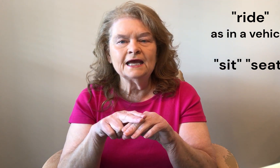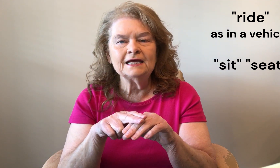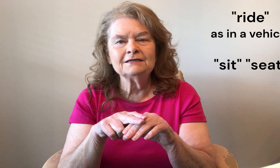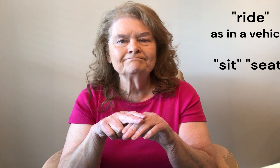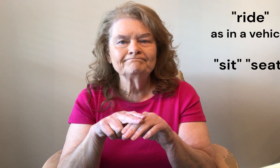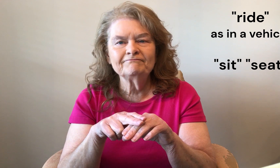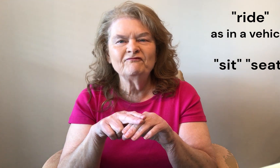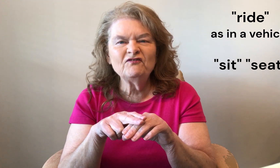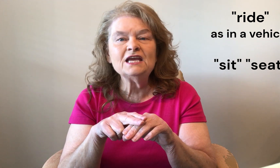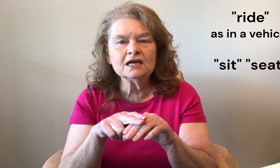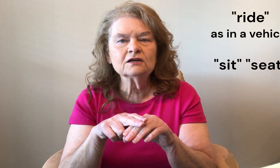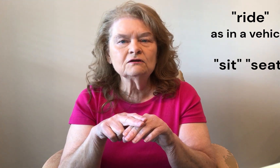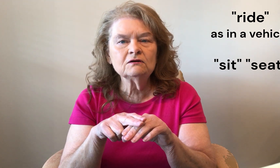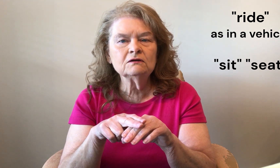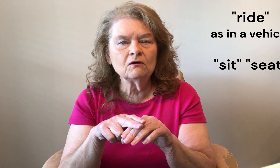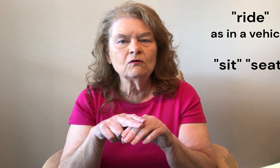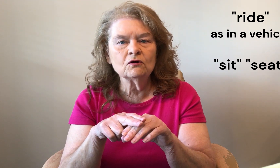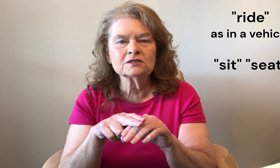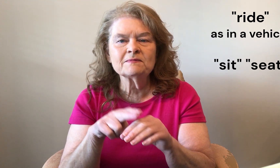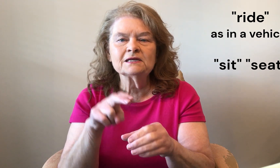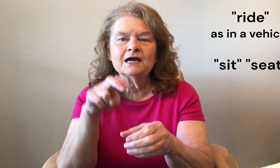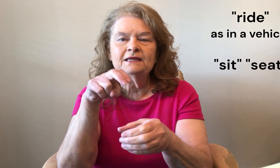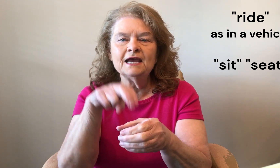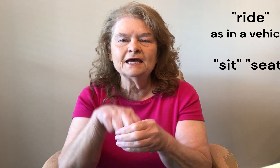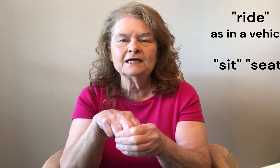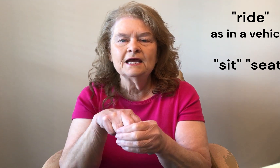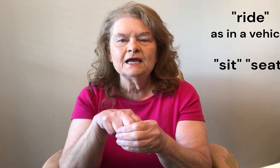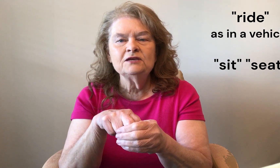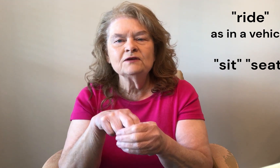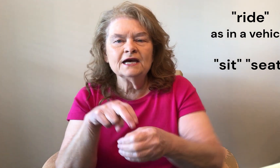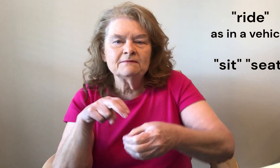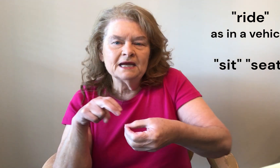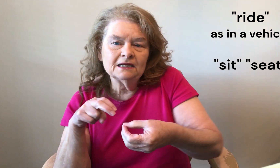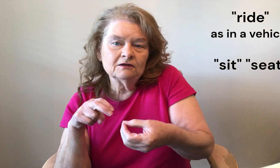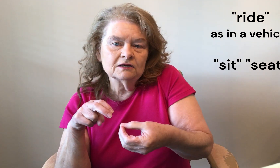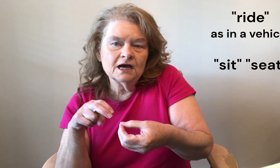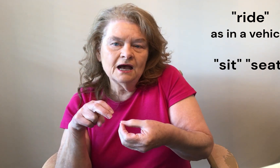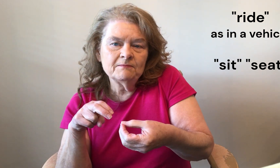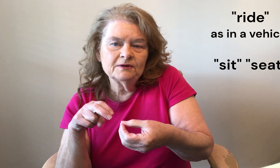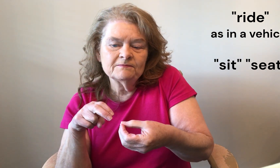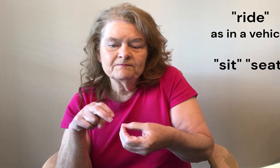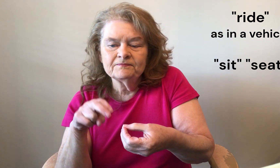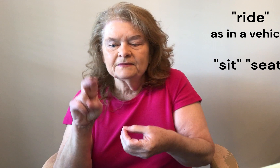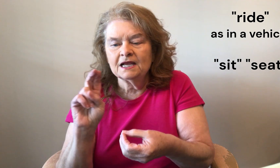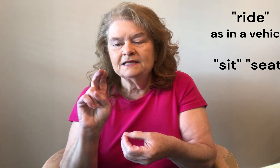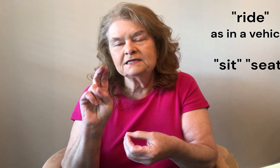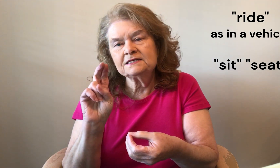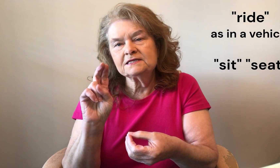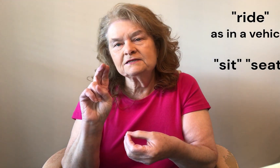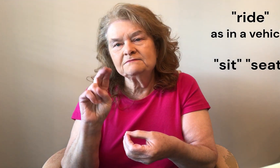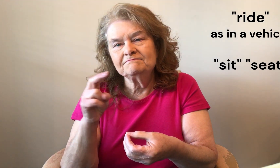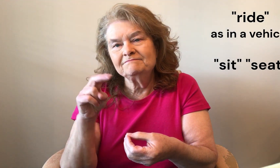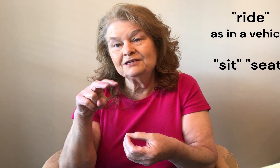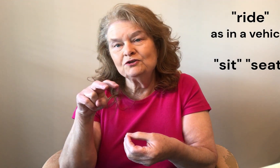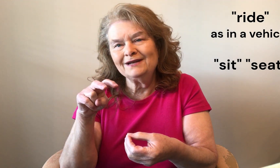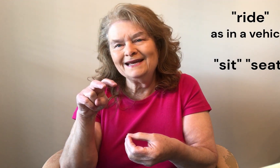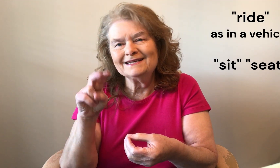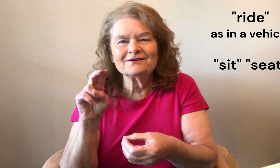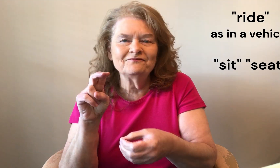a vehicle or something like that, you kind of make a little cup, and this is the two legs or